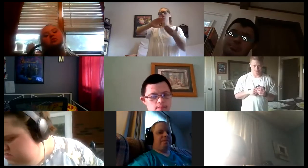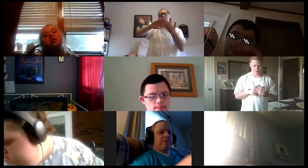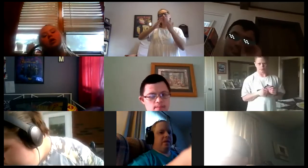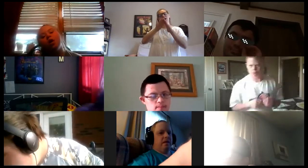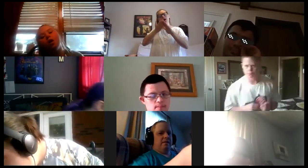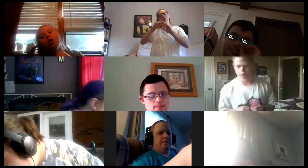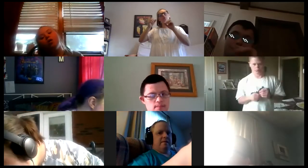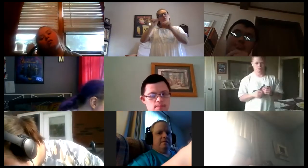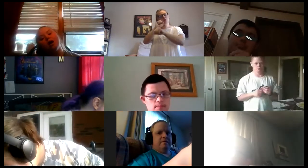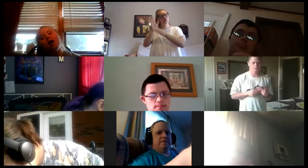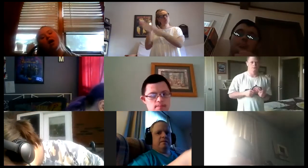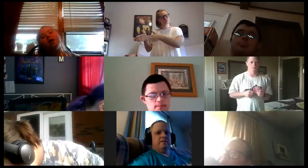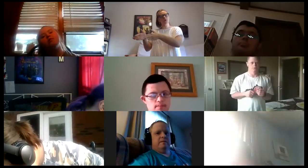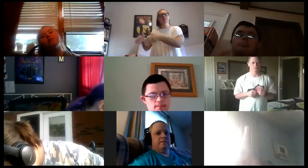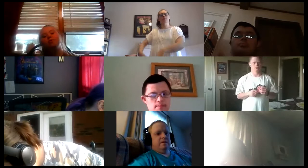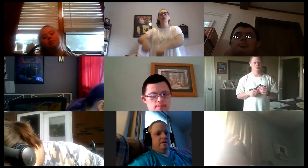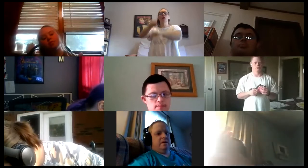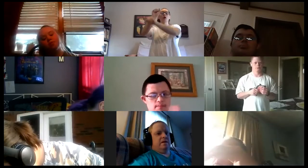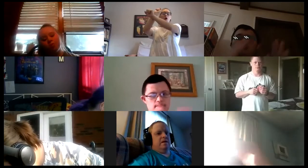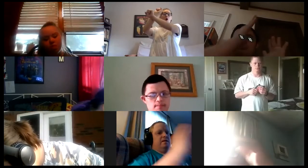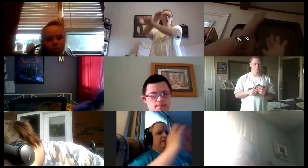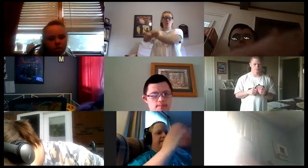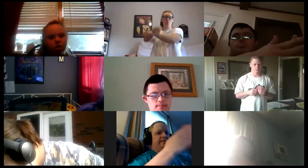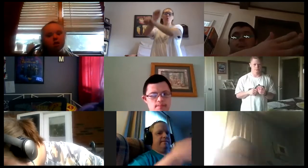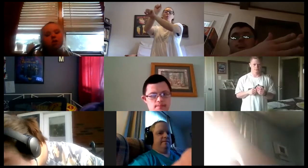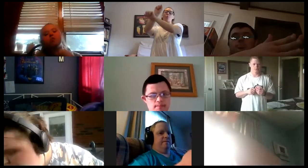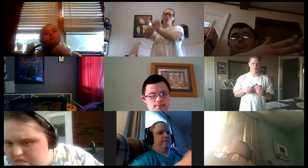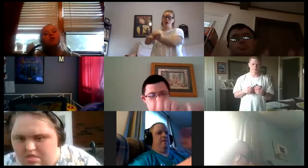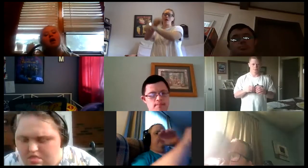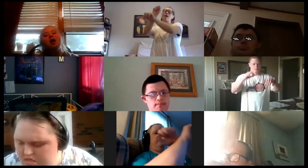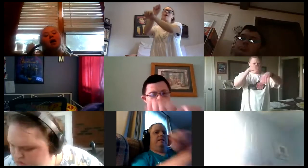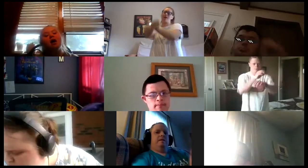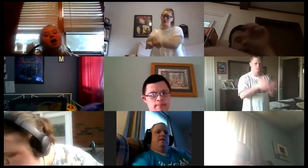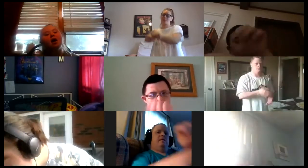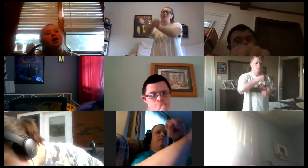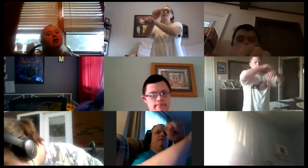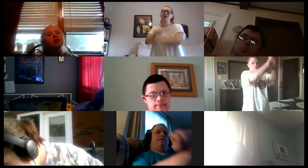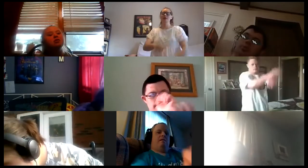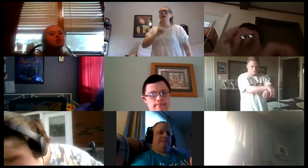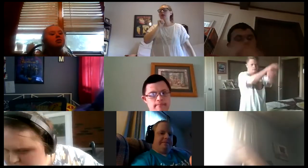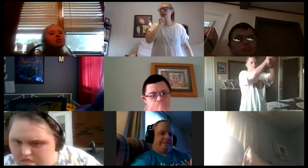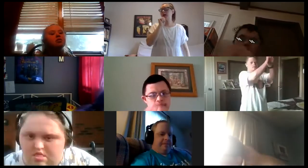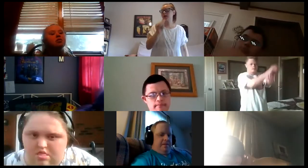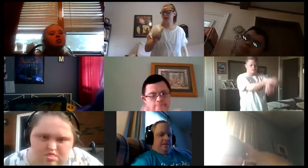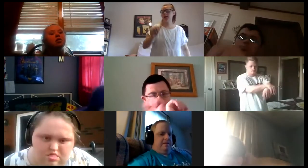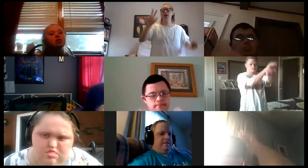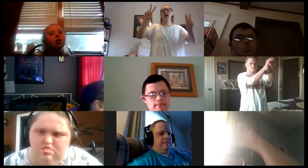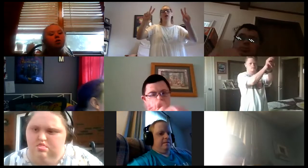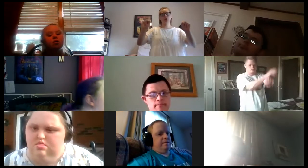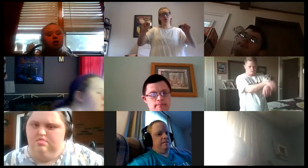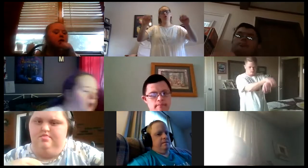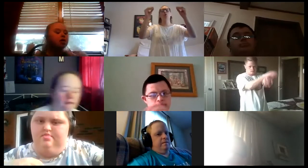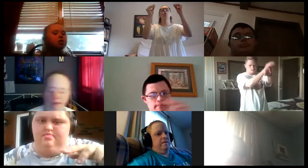old town road. I'm going to ride till I